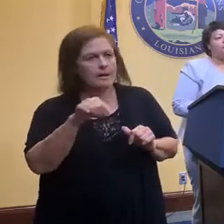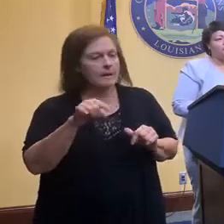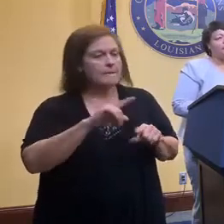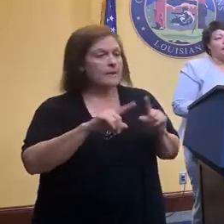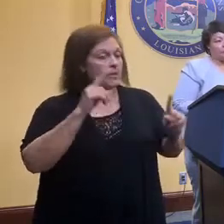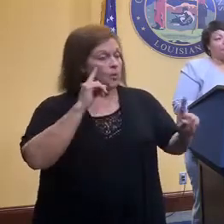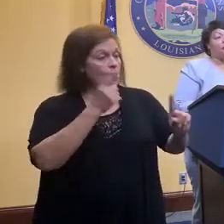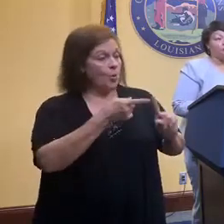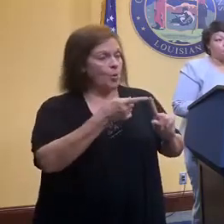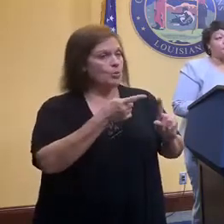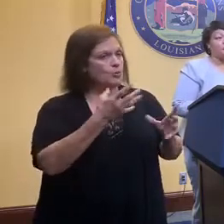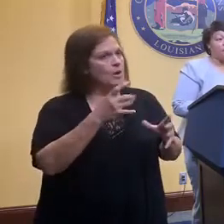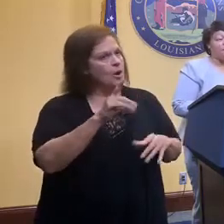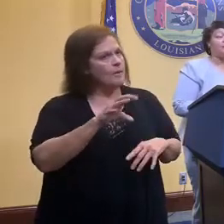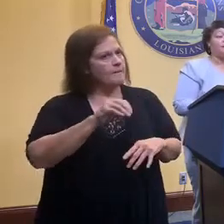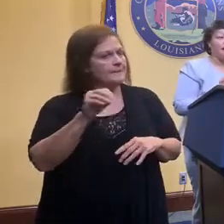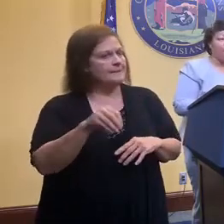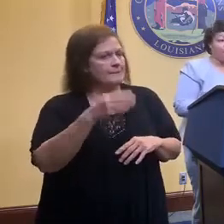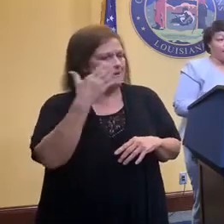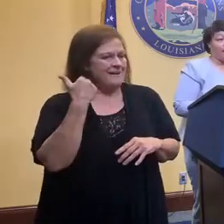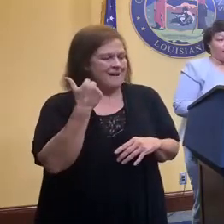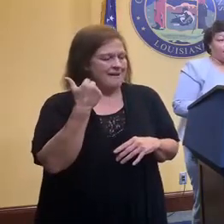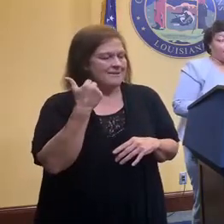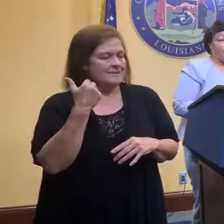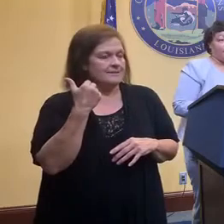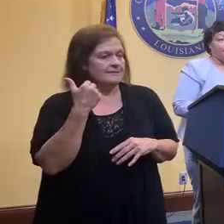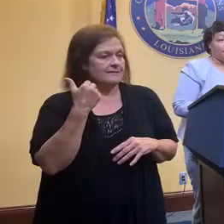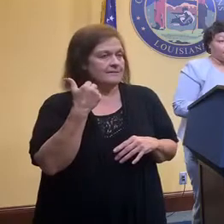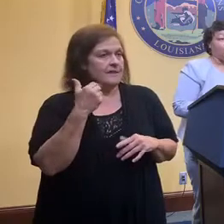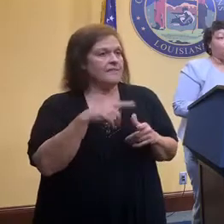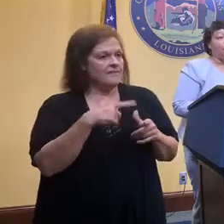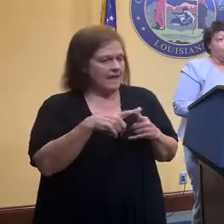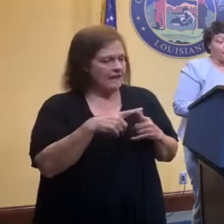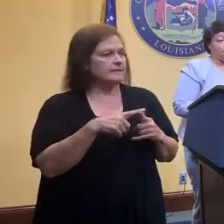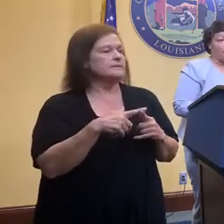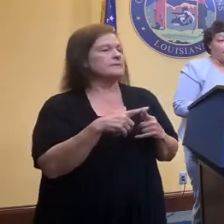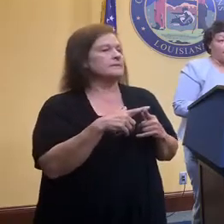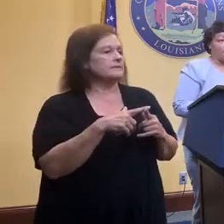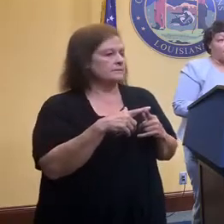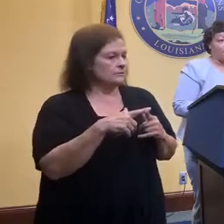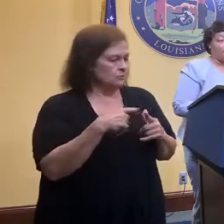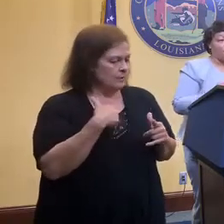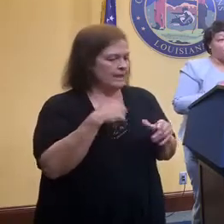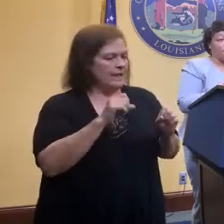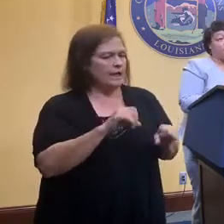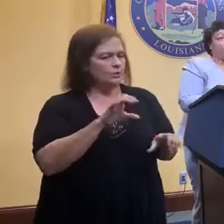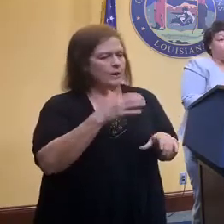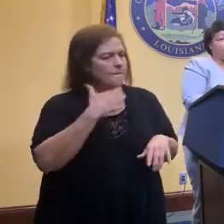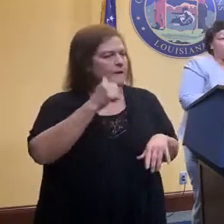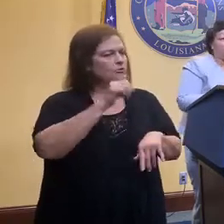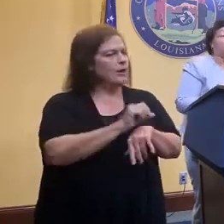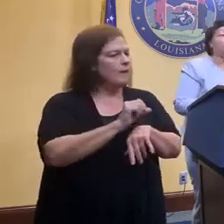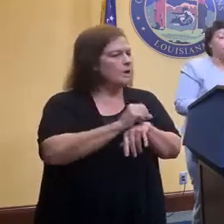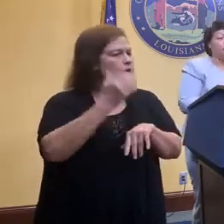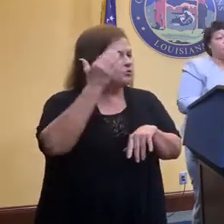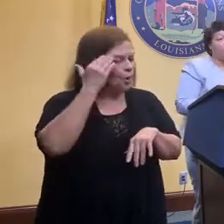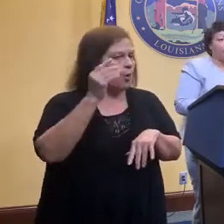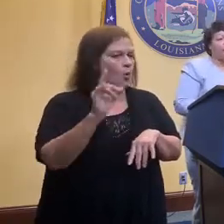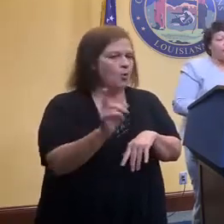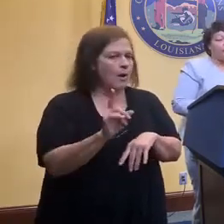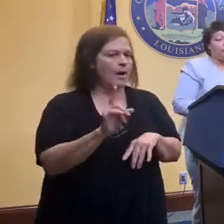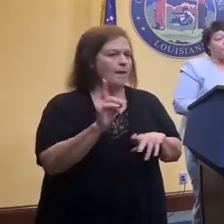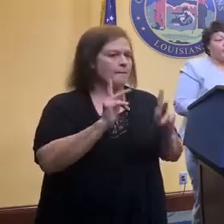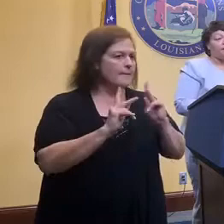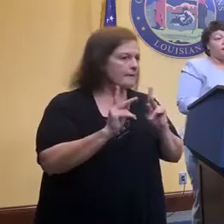goal would be to get 100%, because that way we could do a better job of understanding where people are moving and